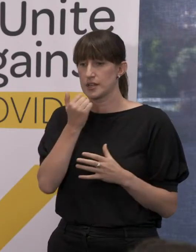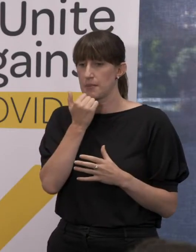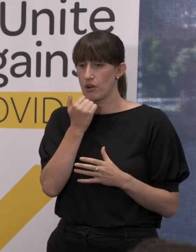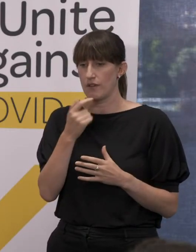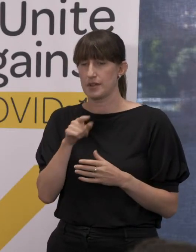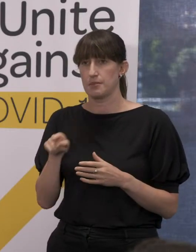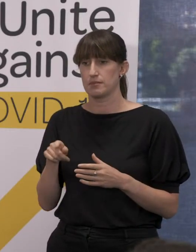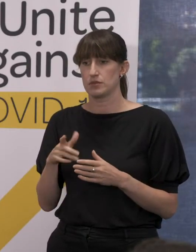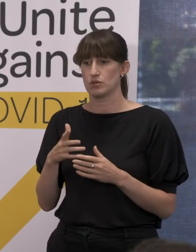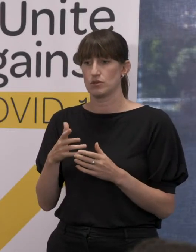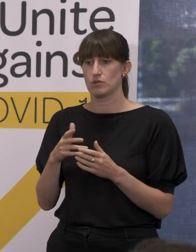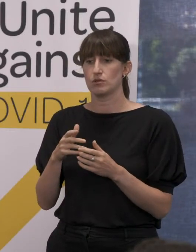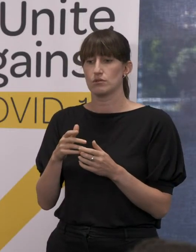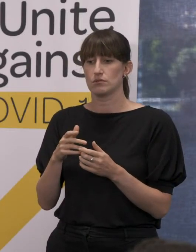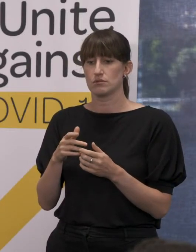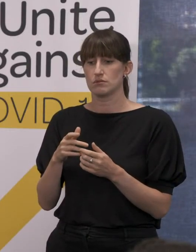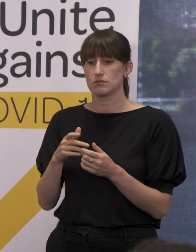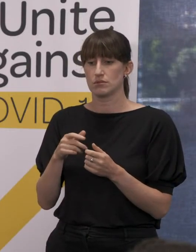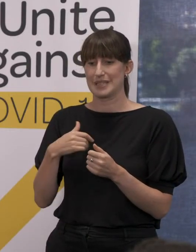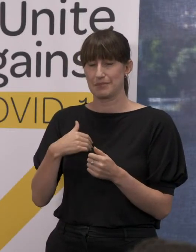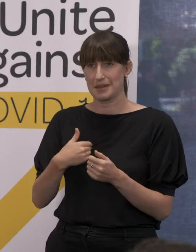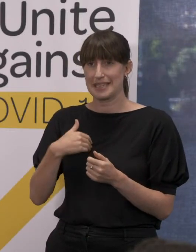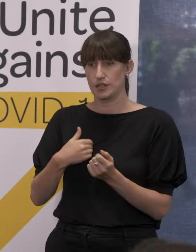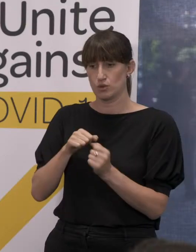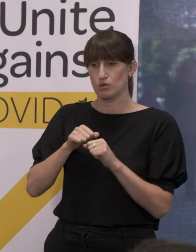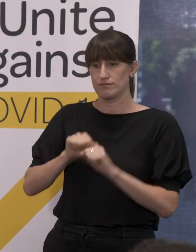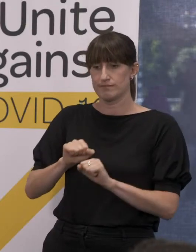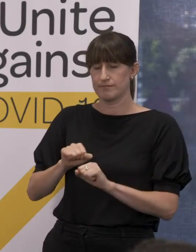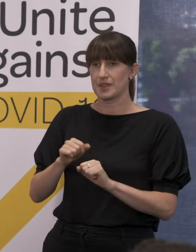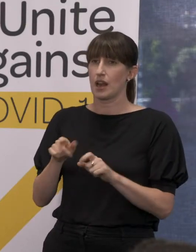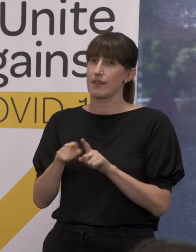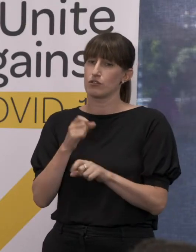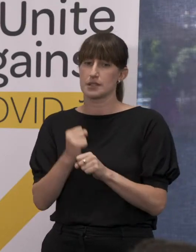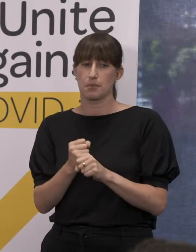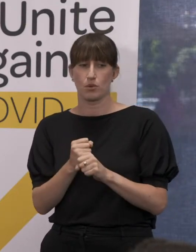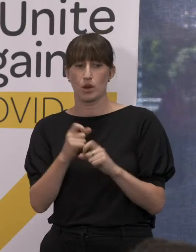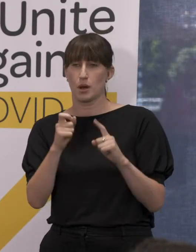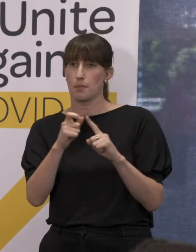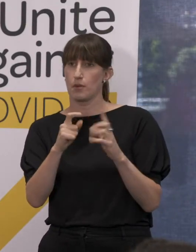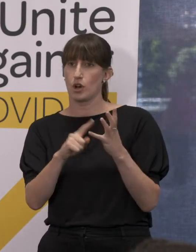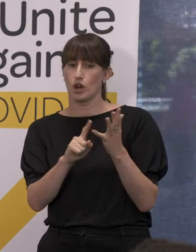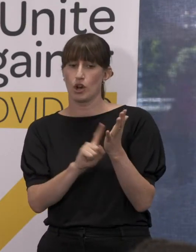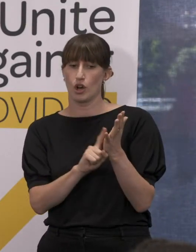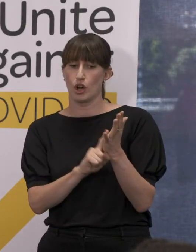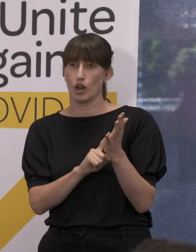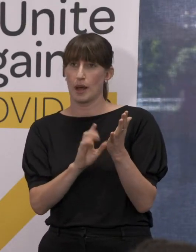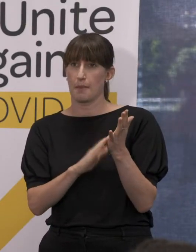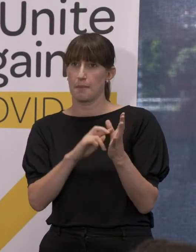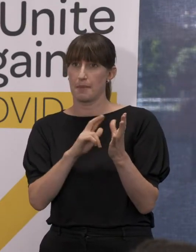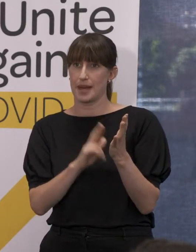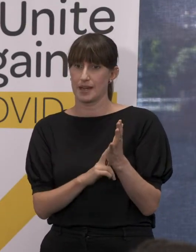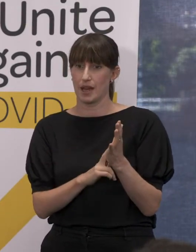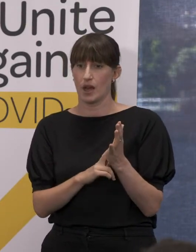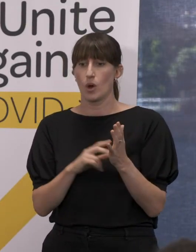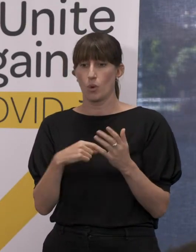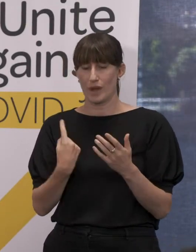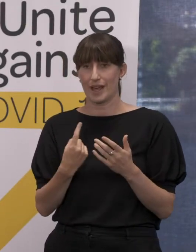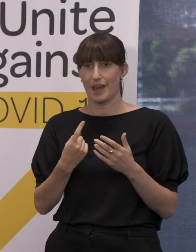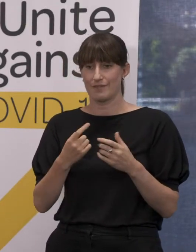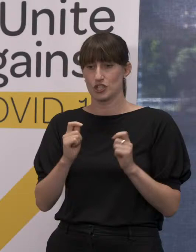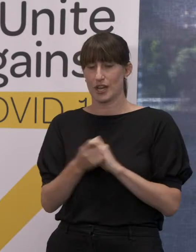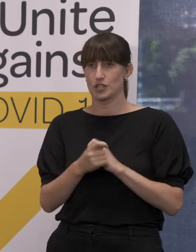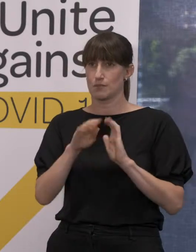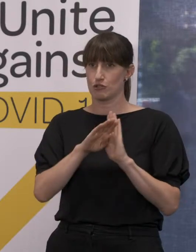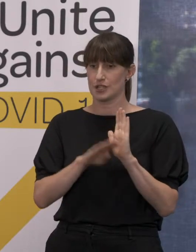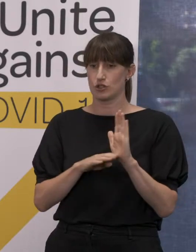the cases in the Pullman, the MIQ facilities have moved to cohorting anyway. Have you considered at